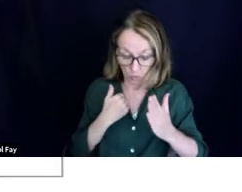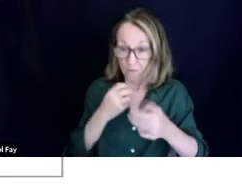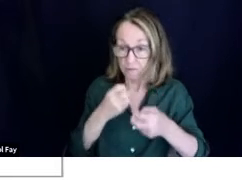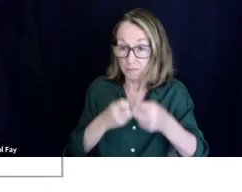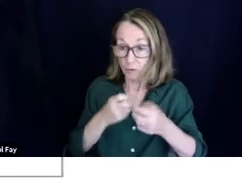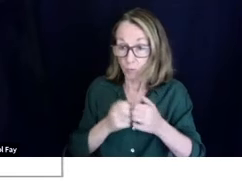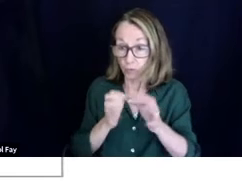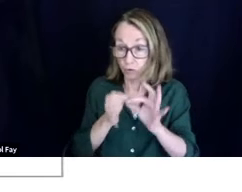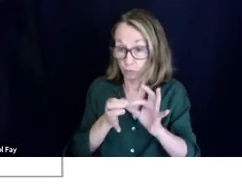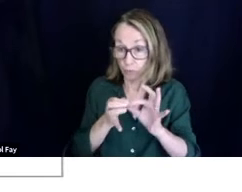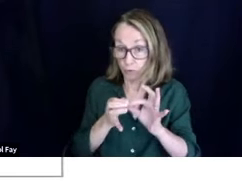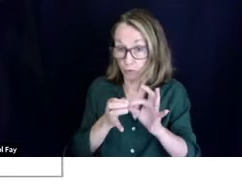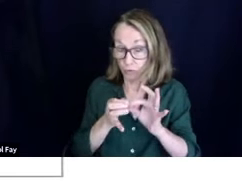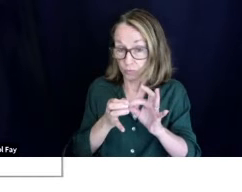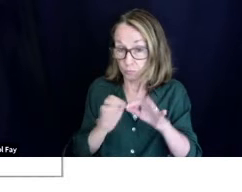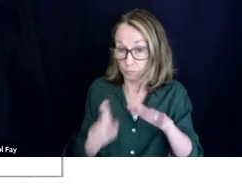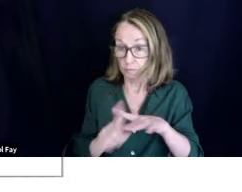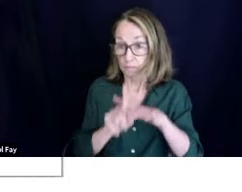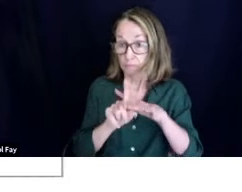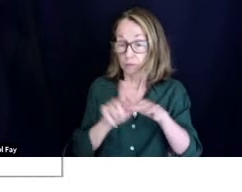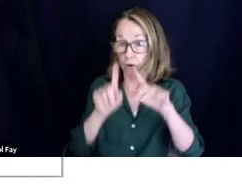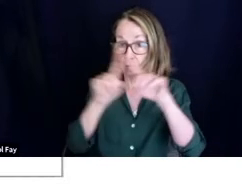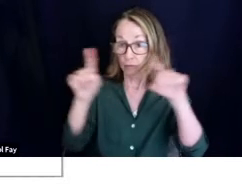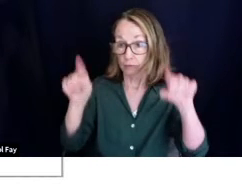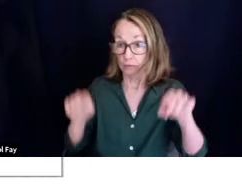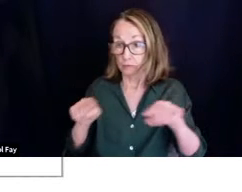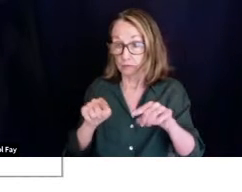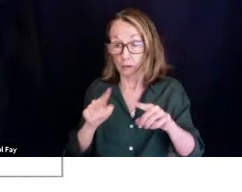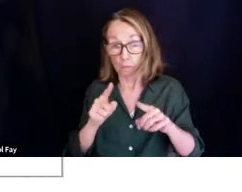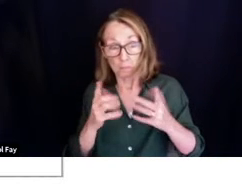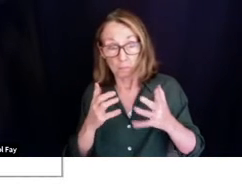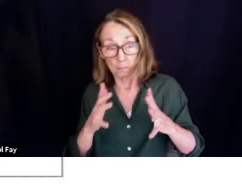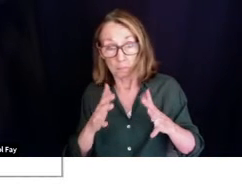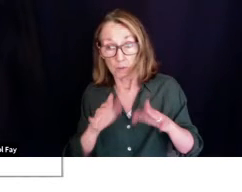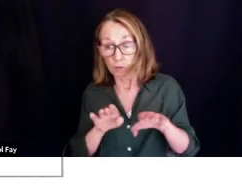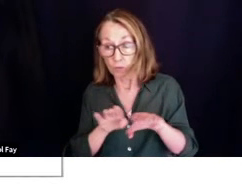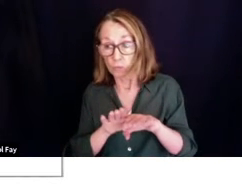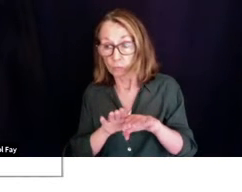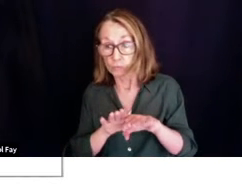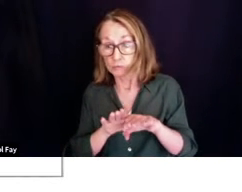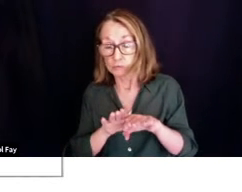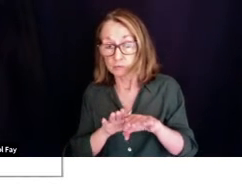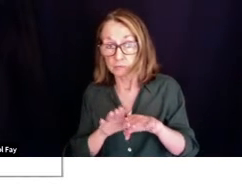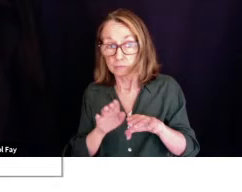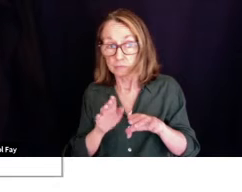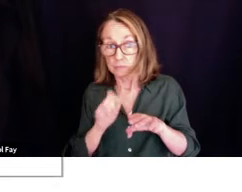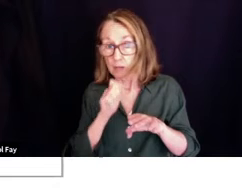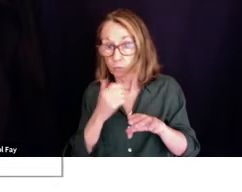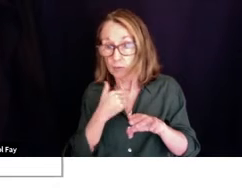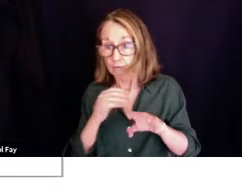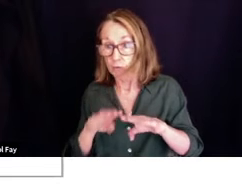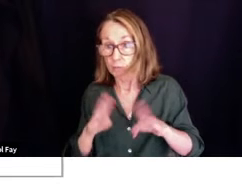We're having some issues with the interpreter being seen on screen. Okay, it is closed. I just